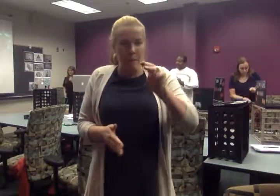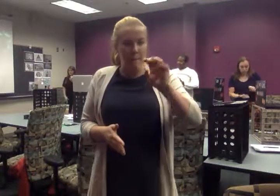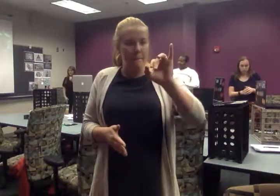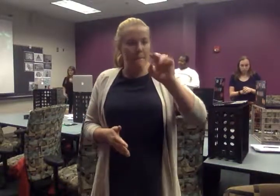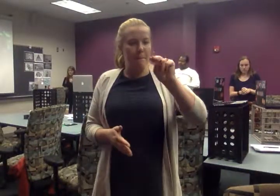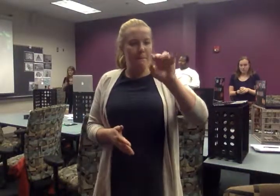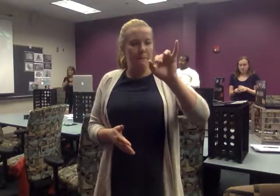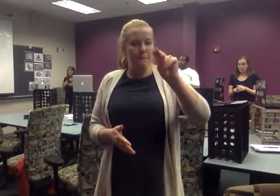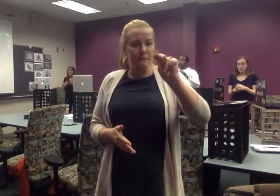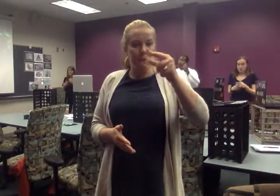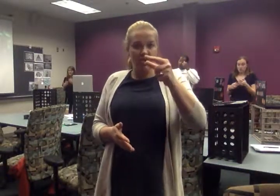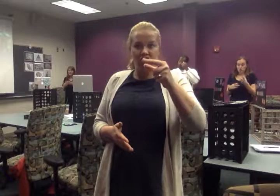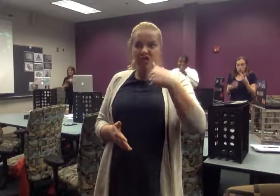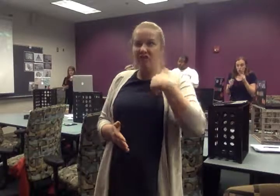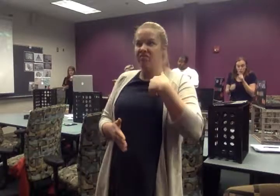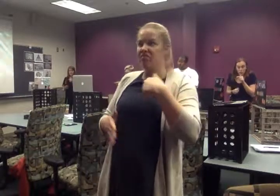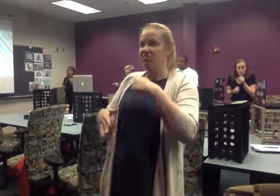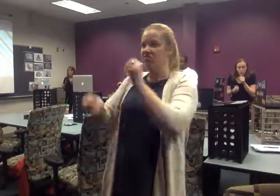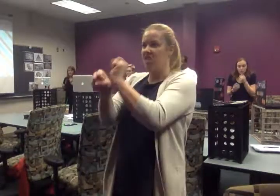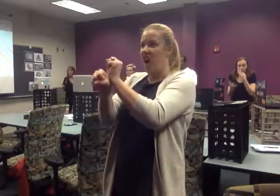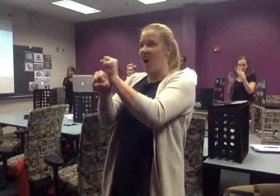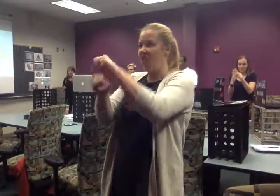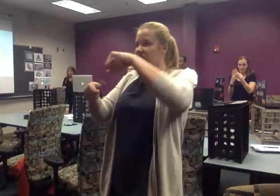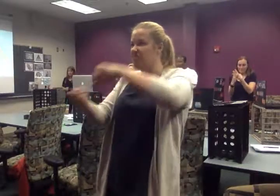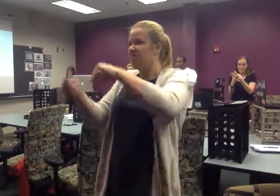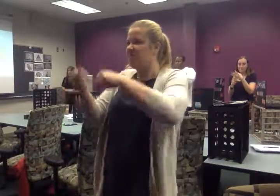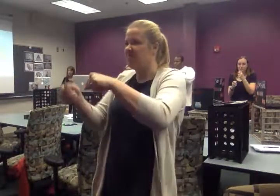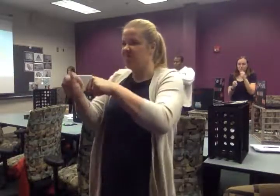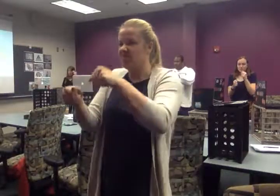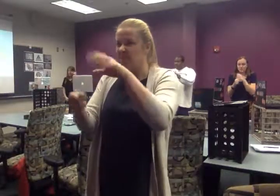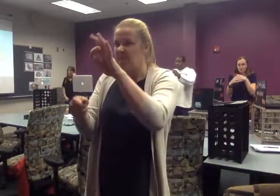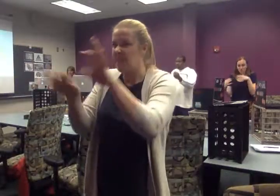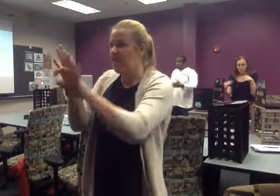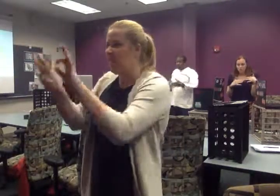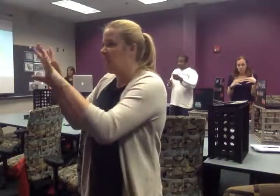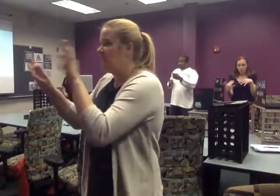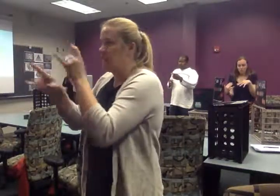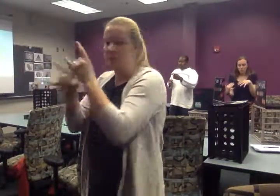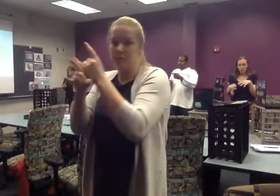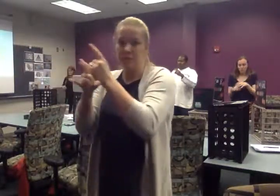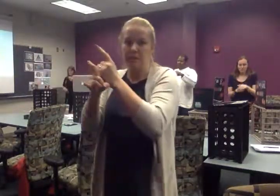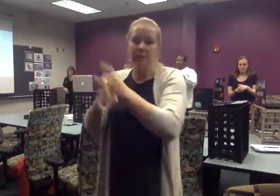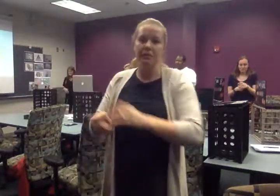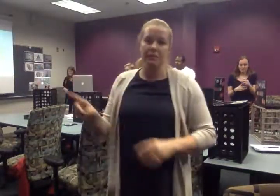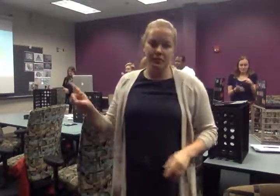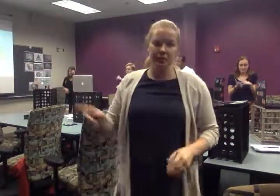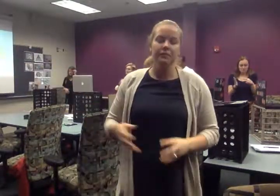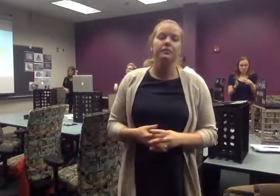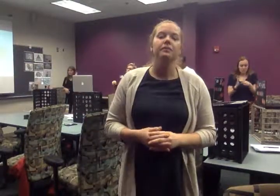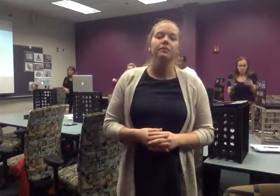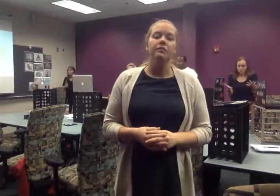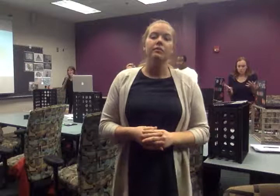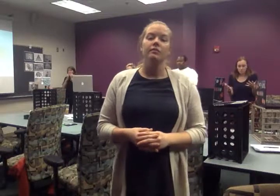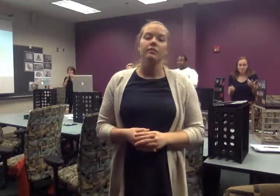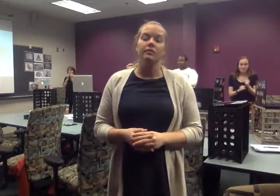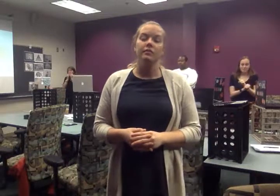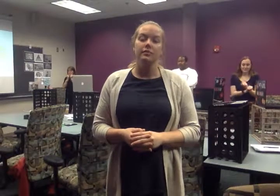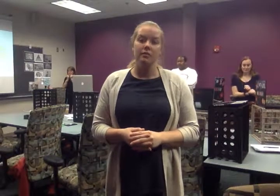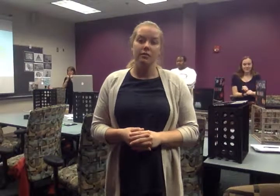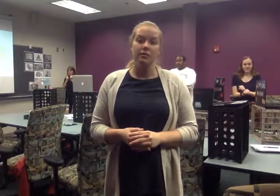of war, and now you have slavery. This military coinage slavery complex was described explicitly in the Arthasastra, a